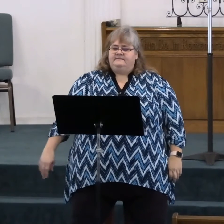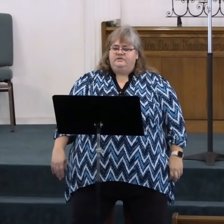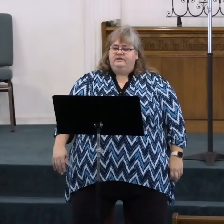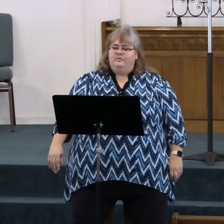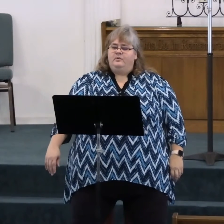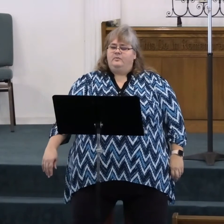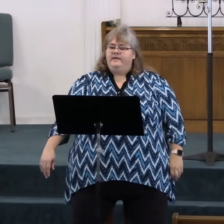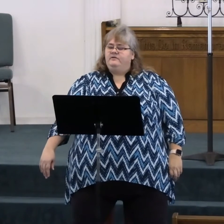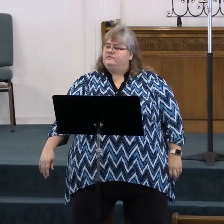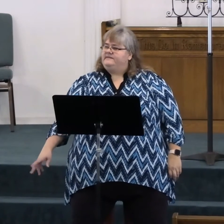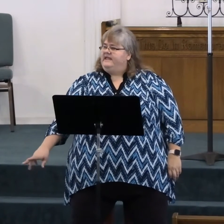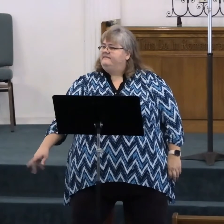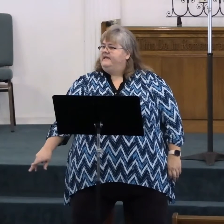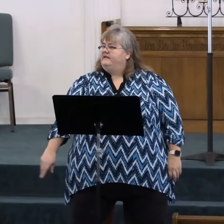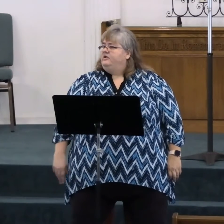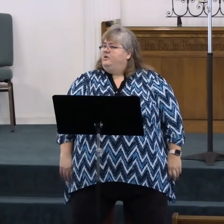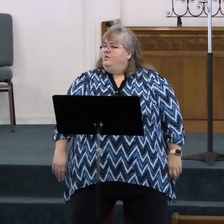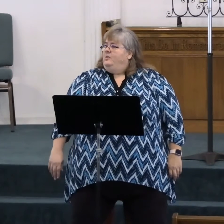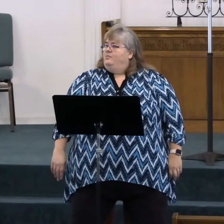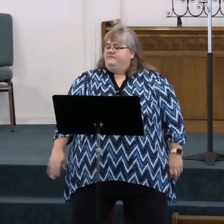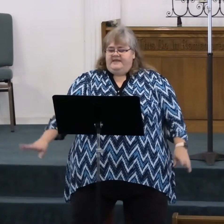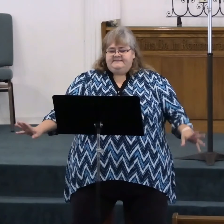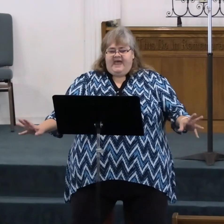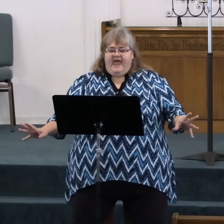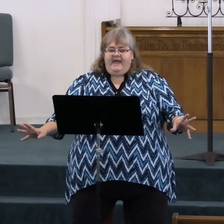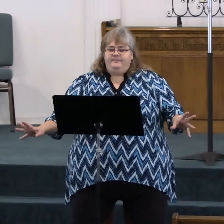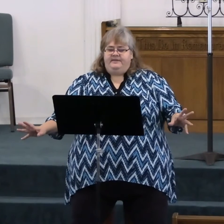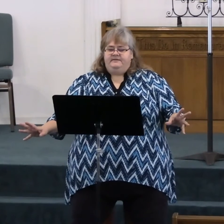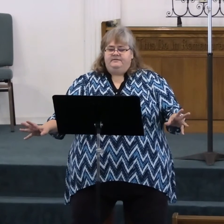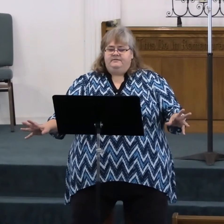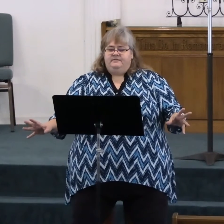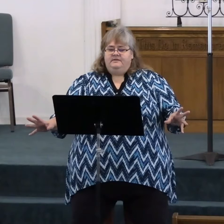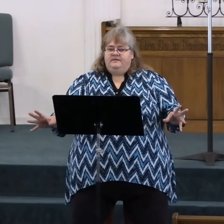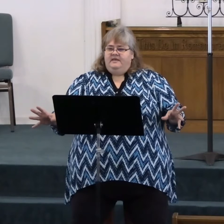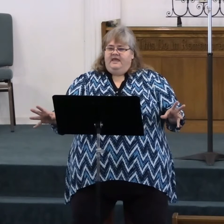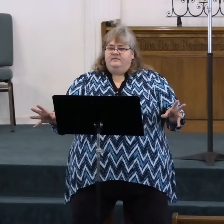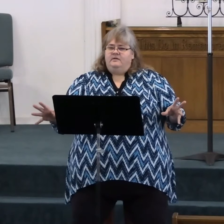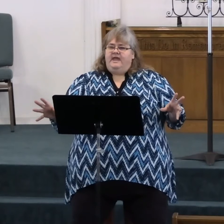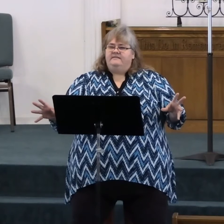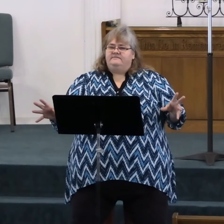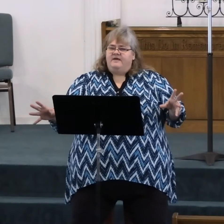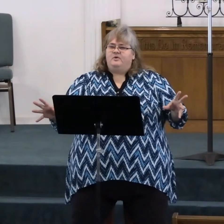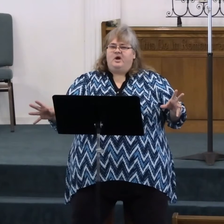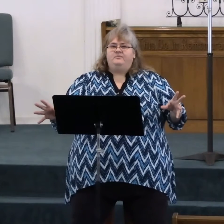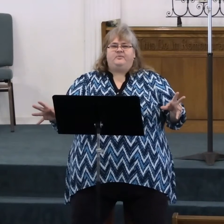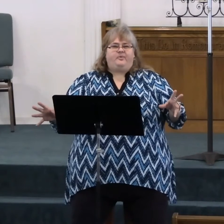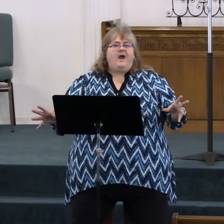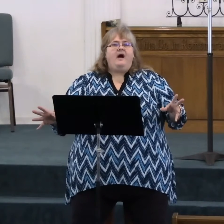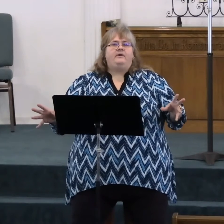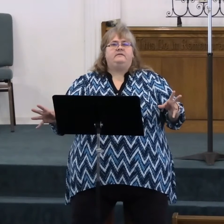You know, we understand that when things happen and the devil comes a-prowling,